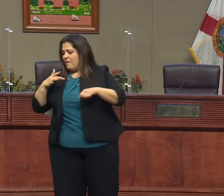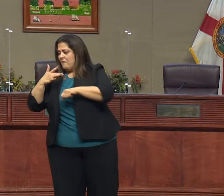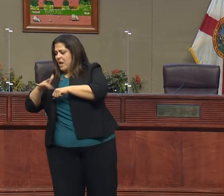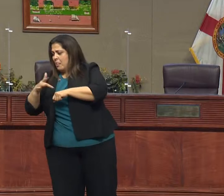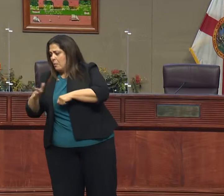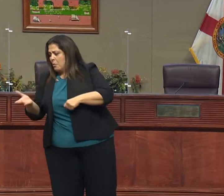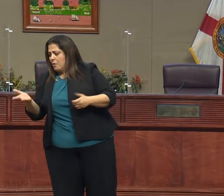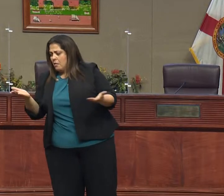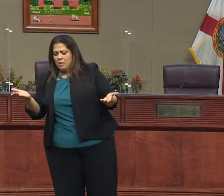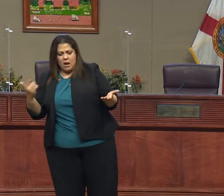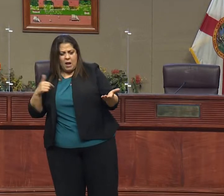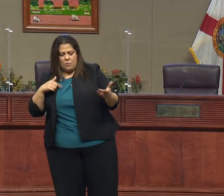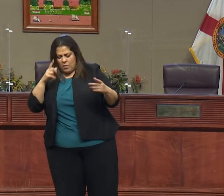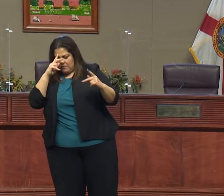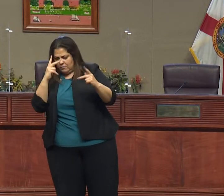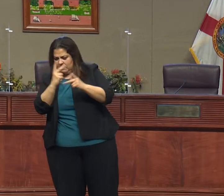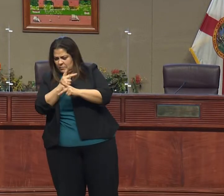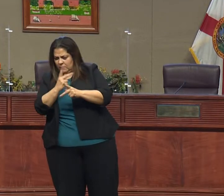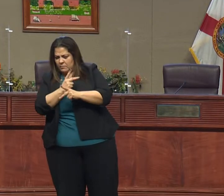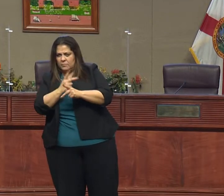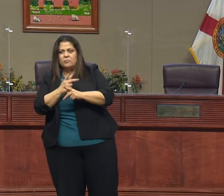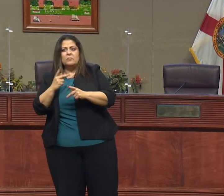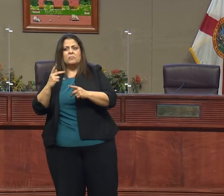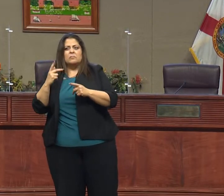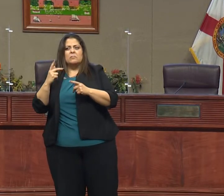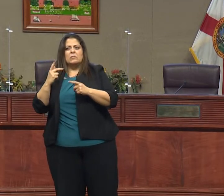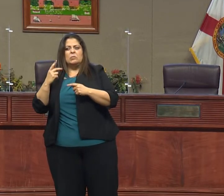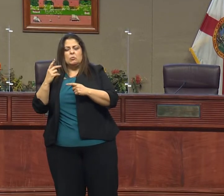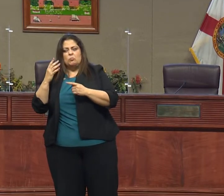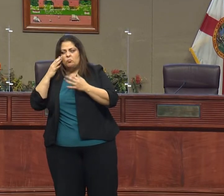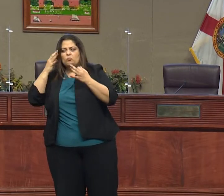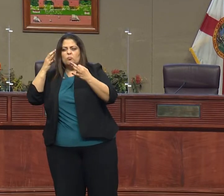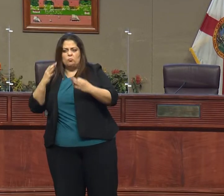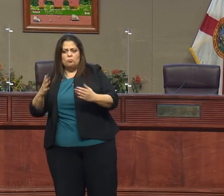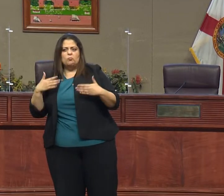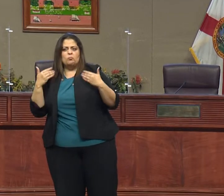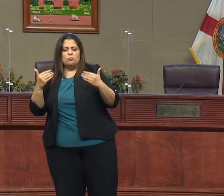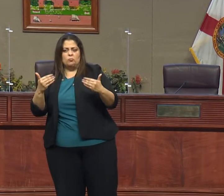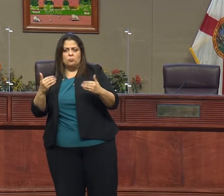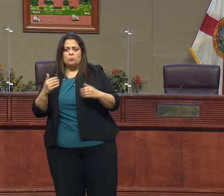was a calculated decision that was made in that regard.